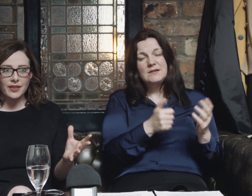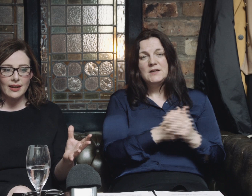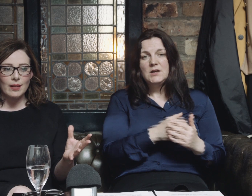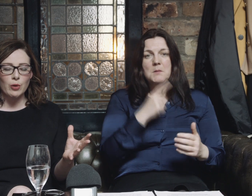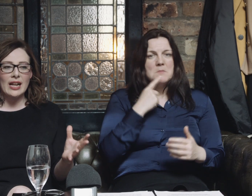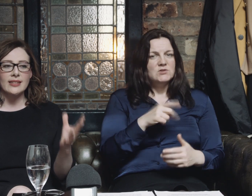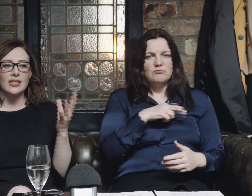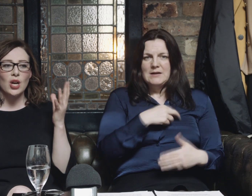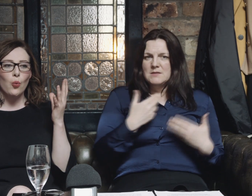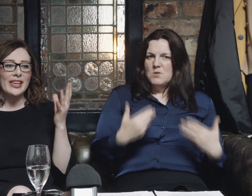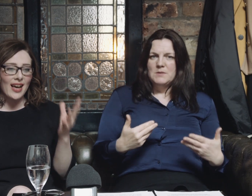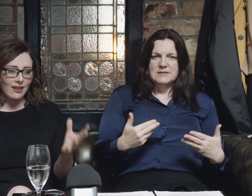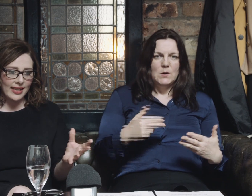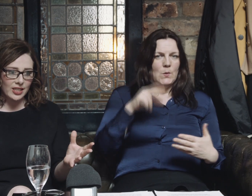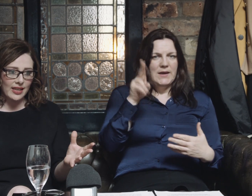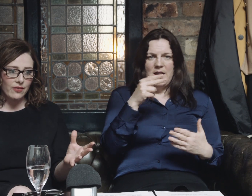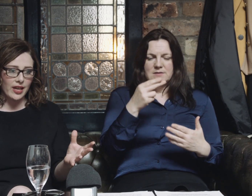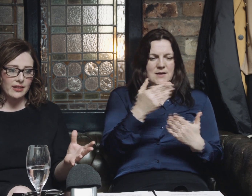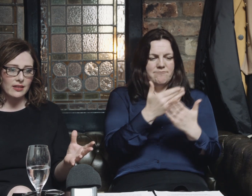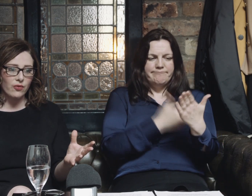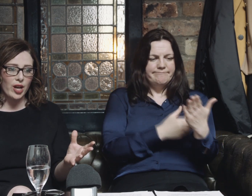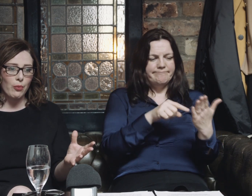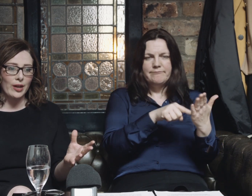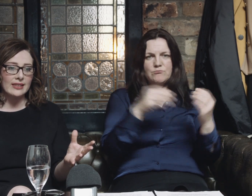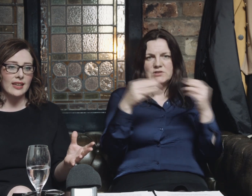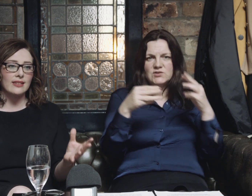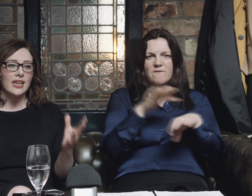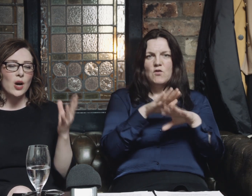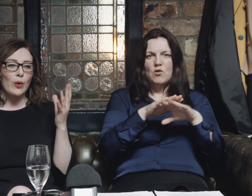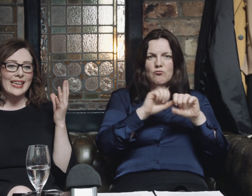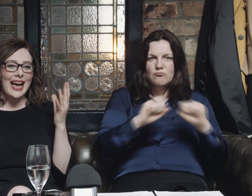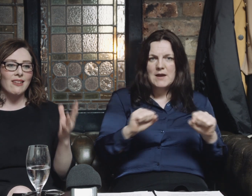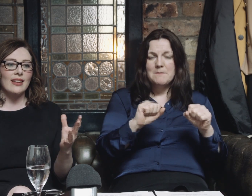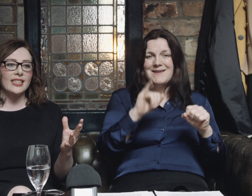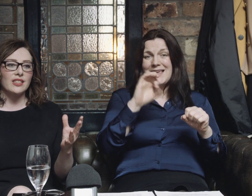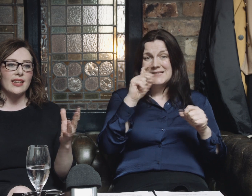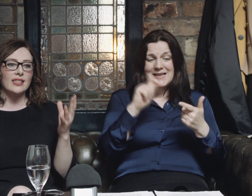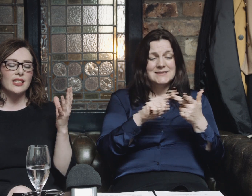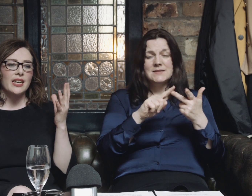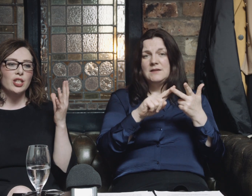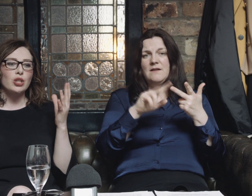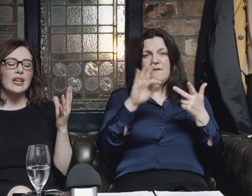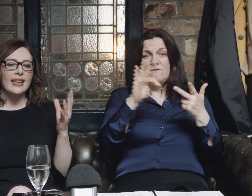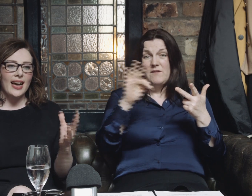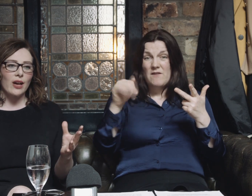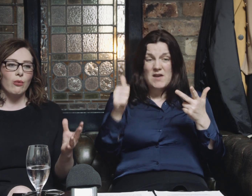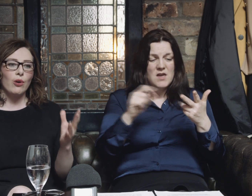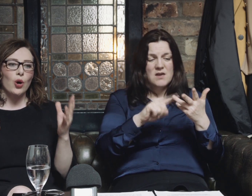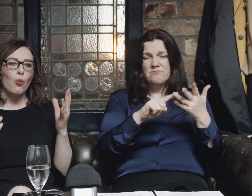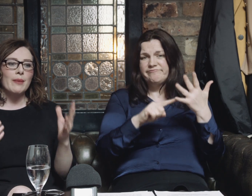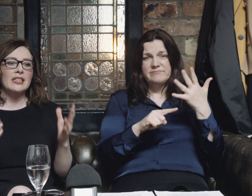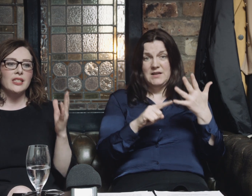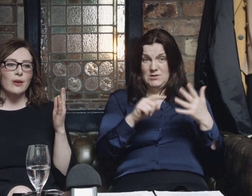of fatal fetal abnormality. We cannot legislate for cases of rape or incest. We cannot legislate to